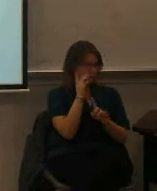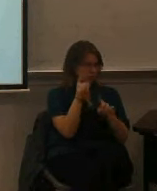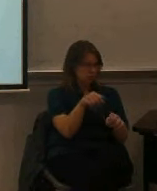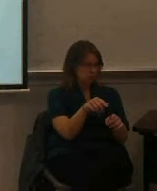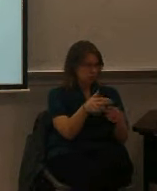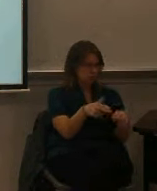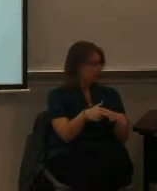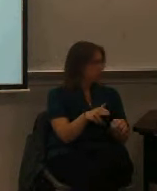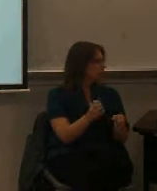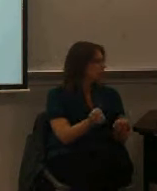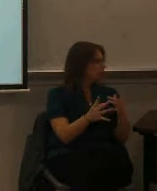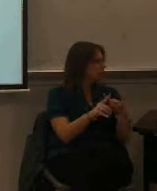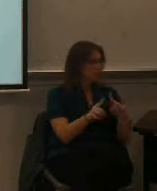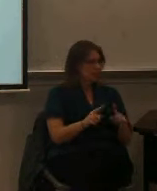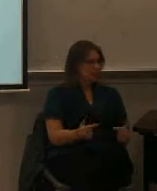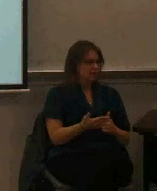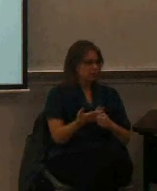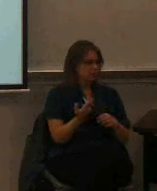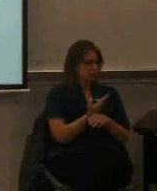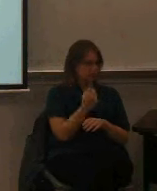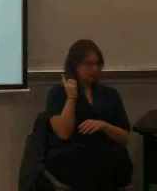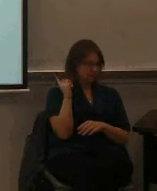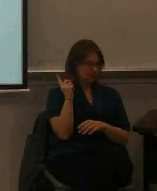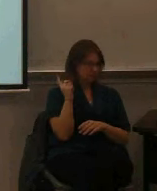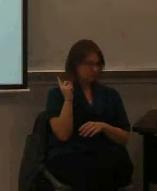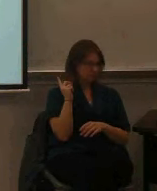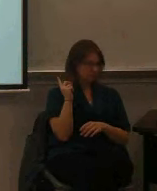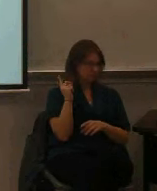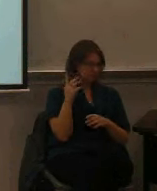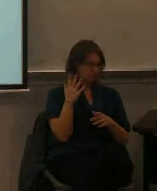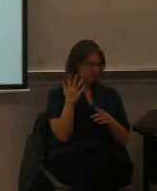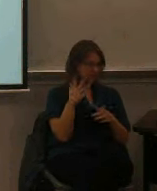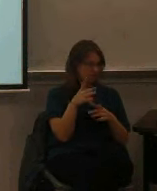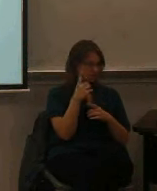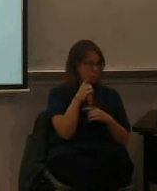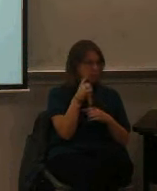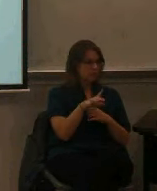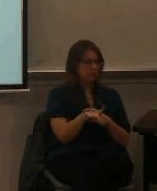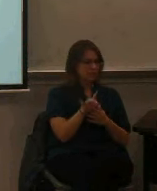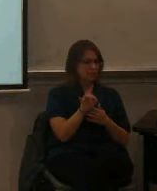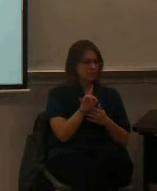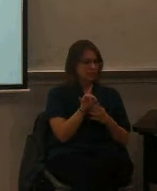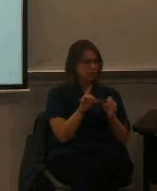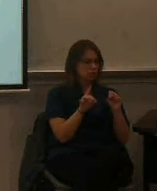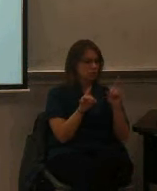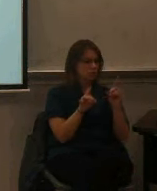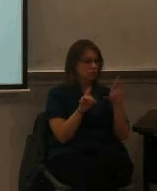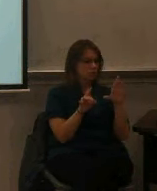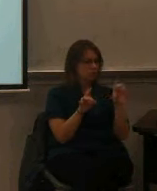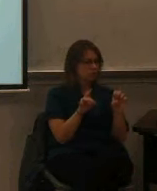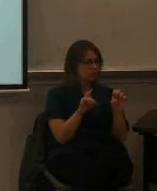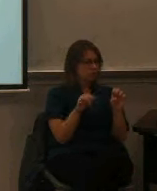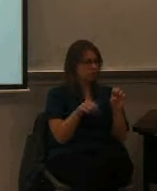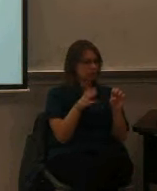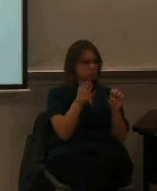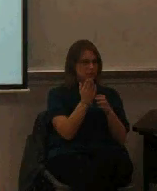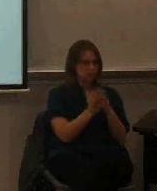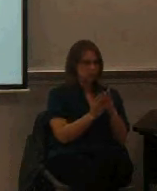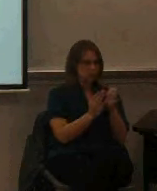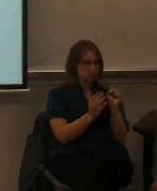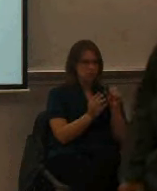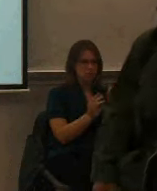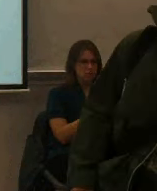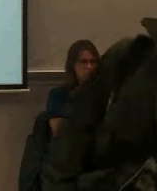different organisms use this type of approach to finding source. So this would be some source